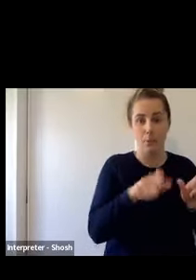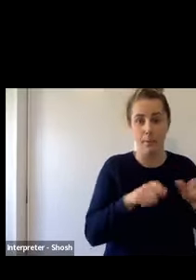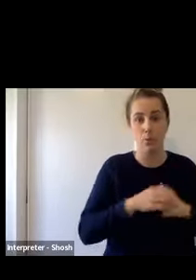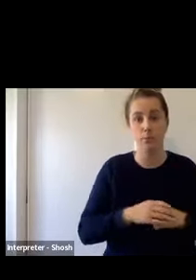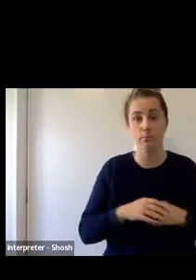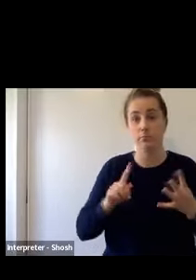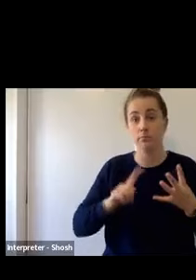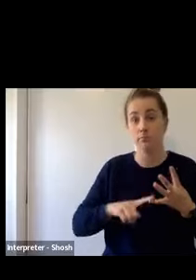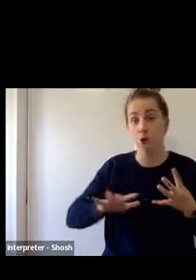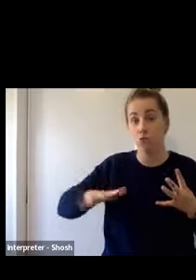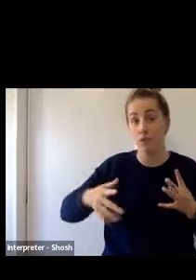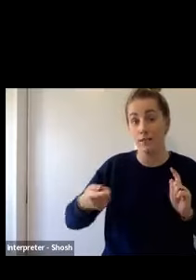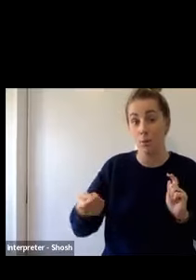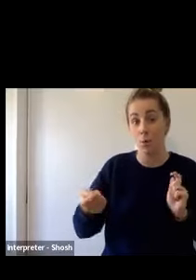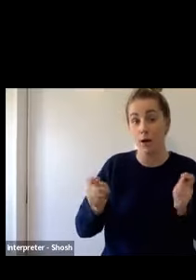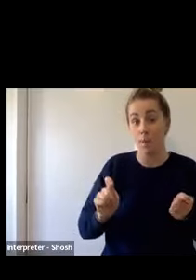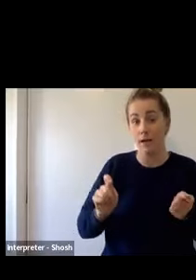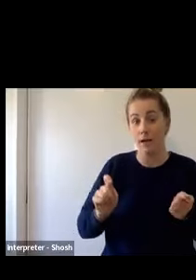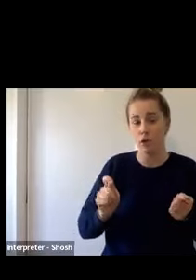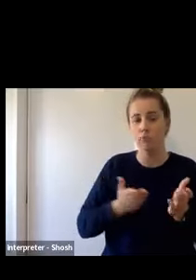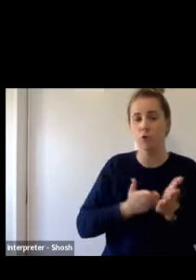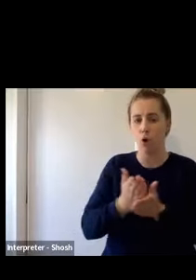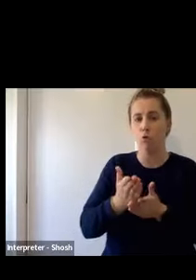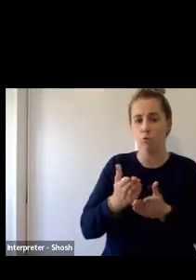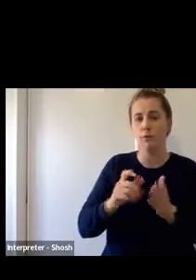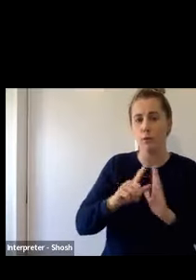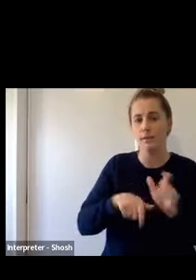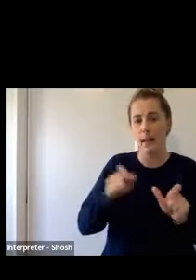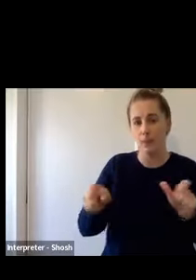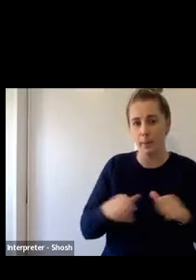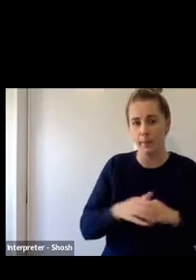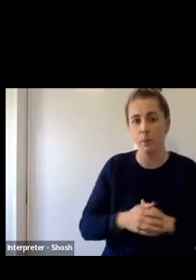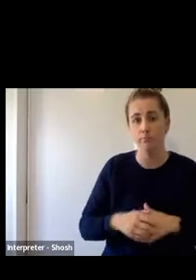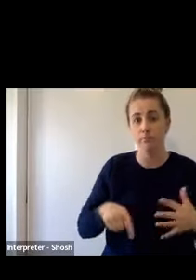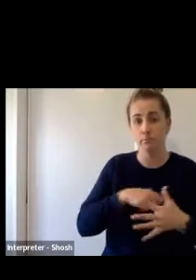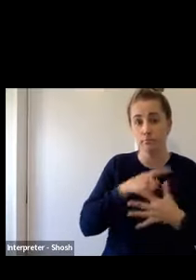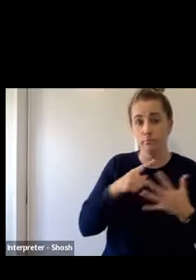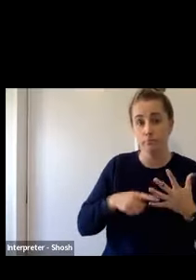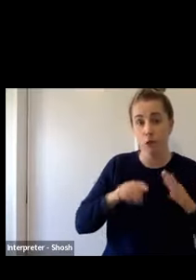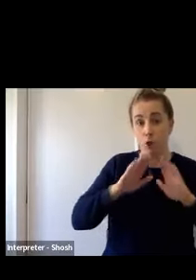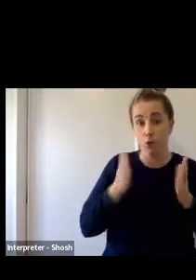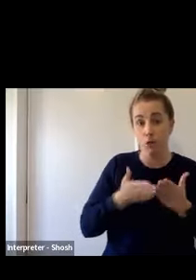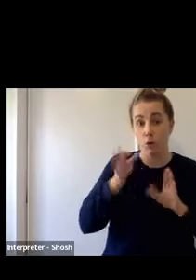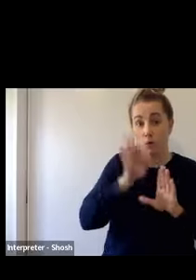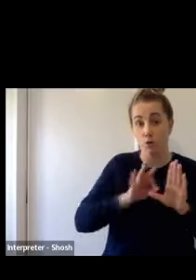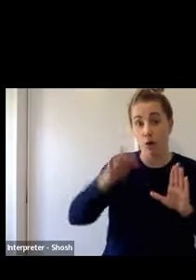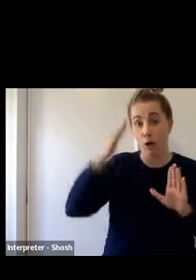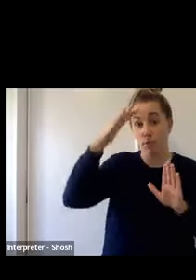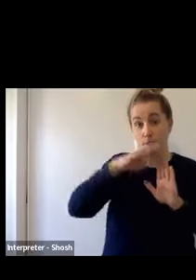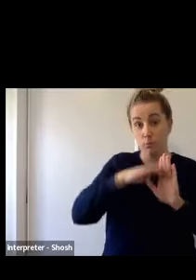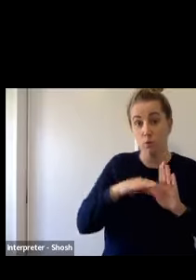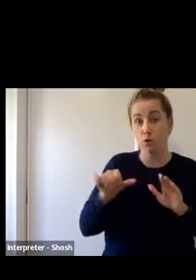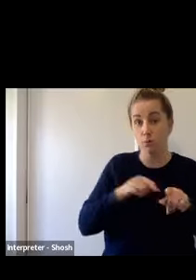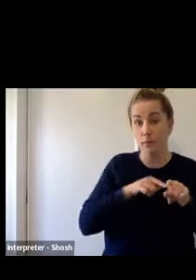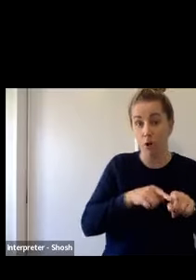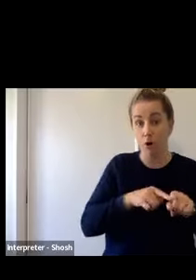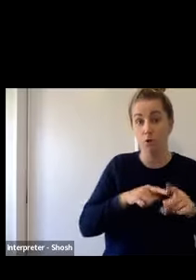reasonable accommodations be made for disabled people. Universal design principles should be followed